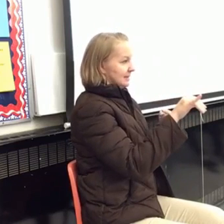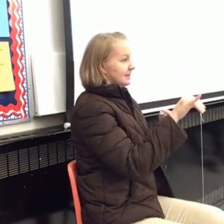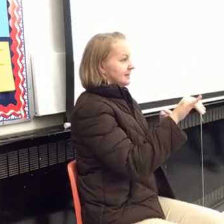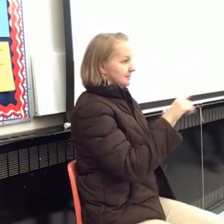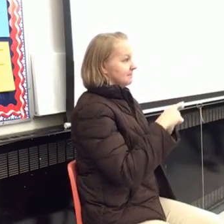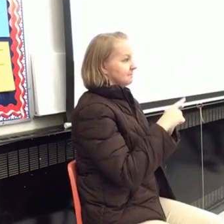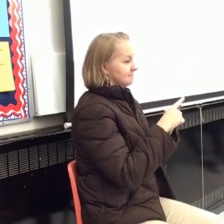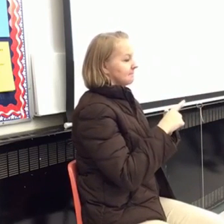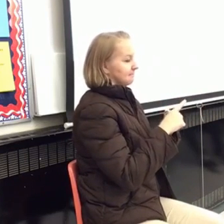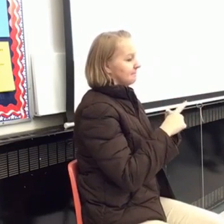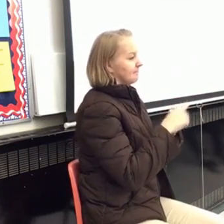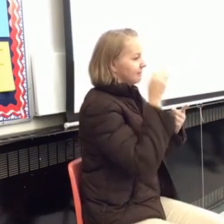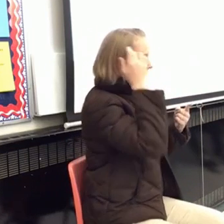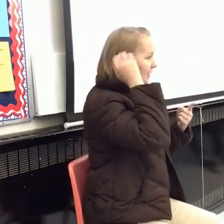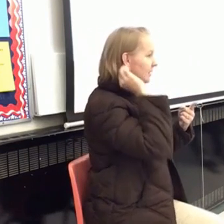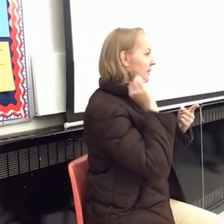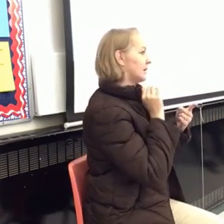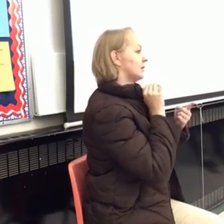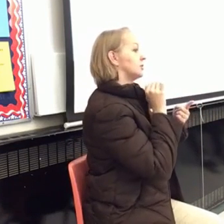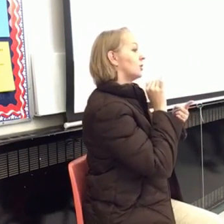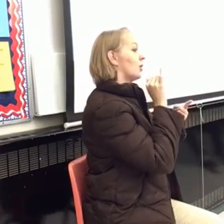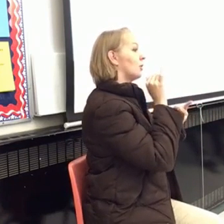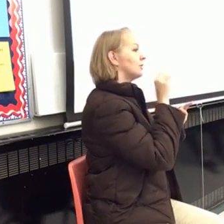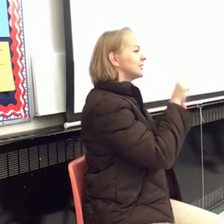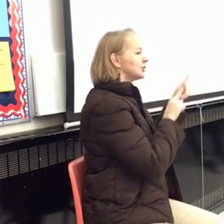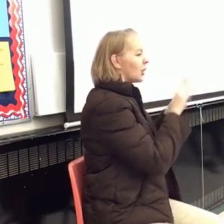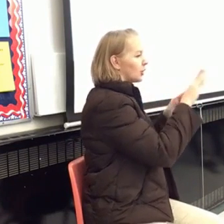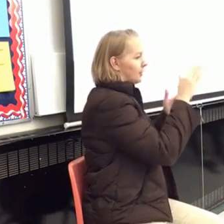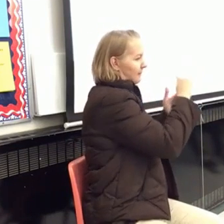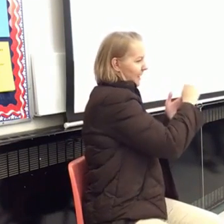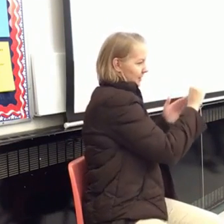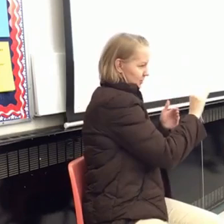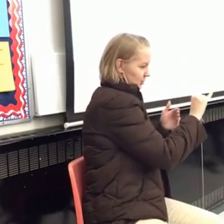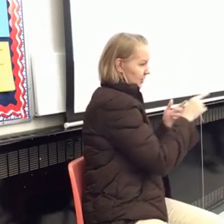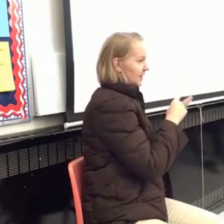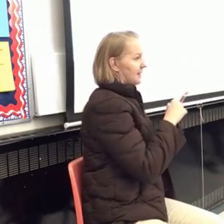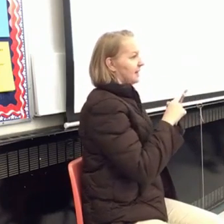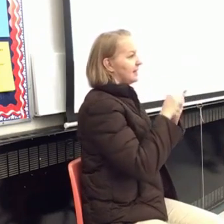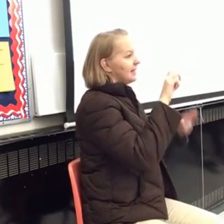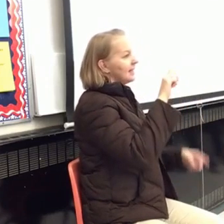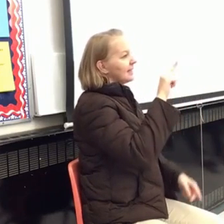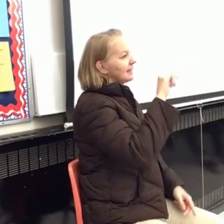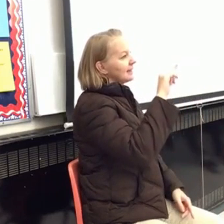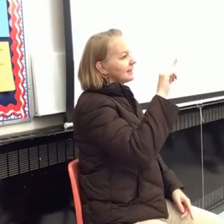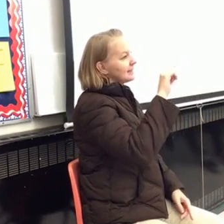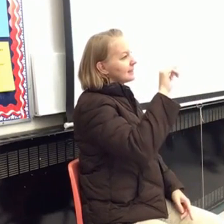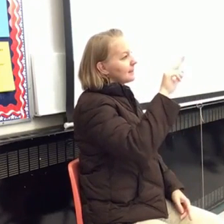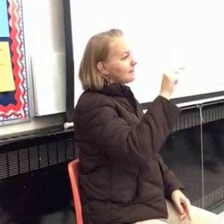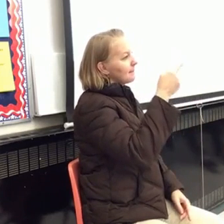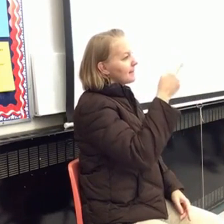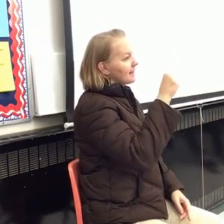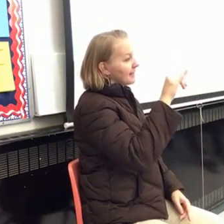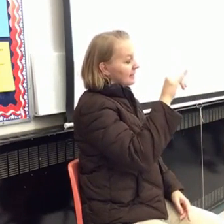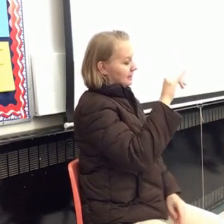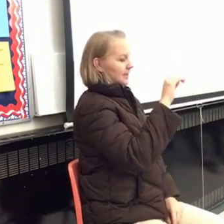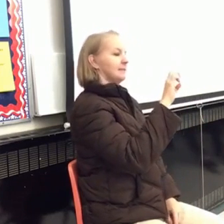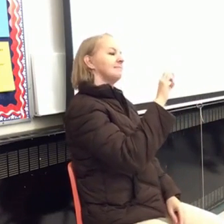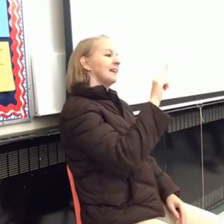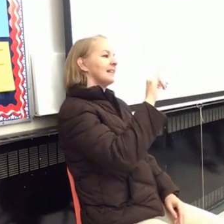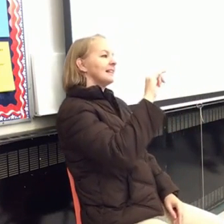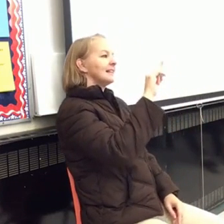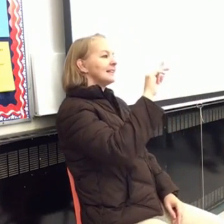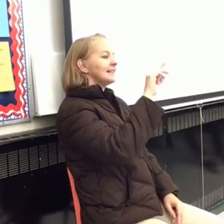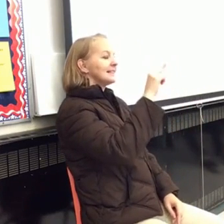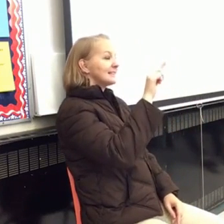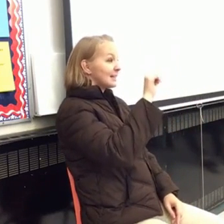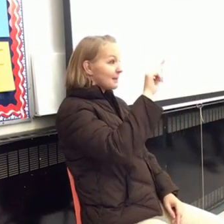your Reformers packet as well, so you know enough about them. And then star Elizabeth Cady Stanton. Those are going to be the